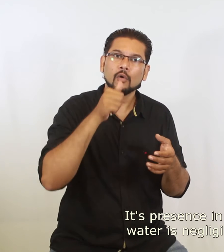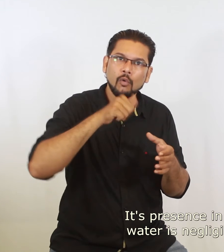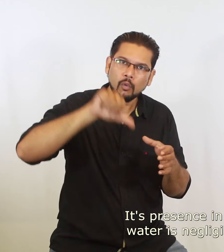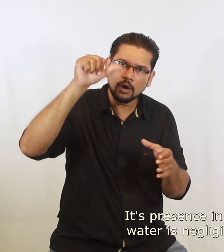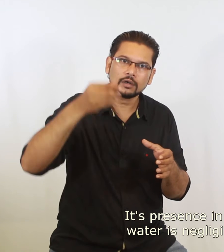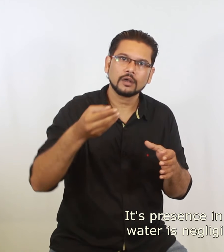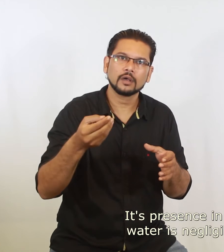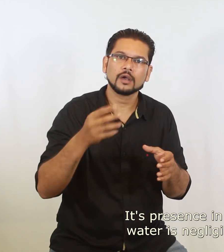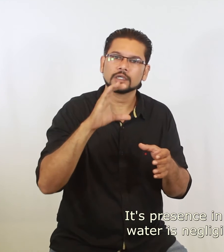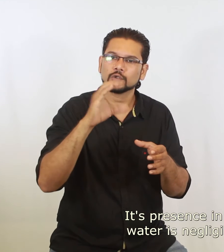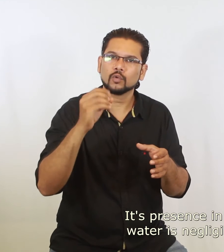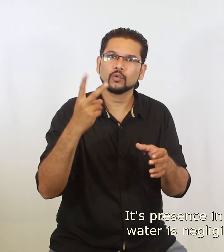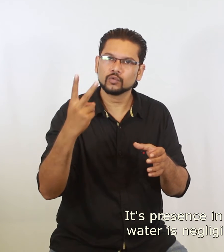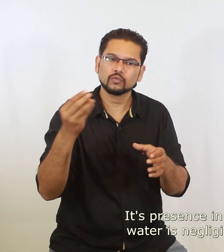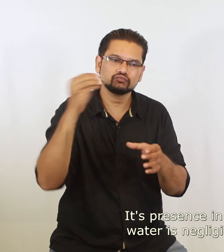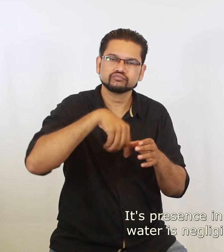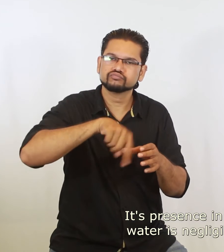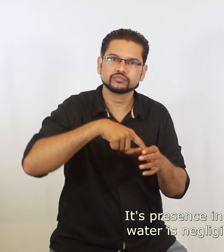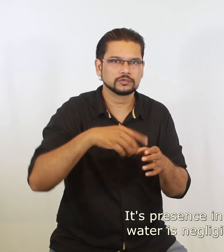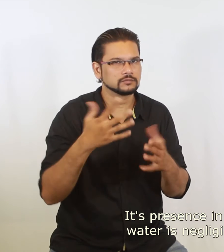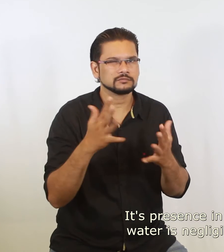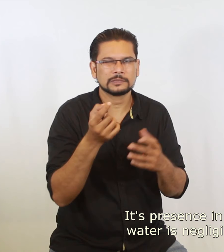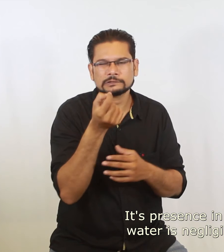Its presence in the water is negligible.